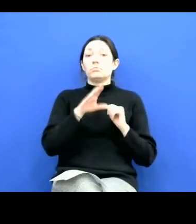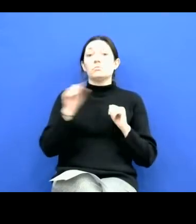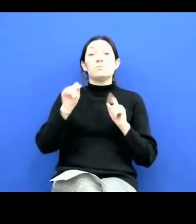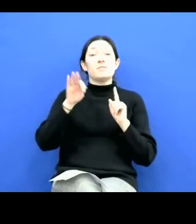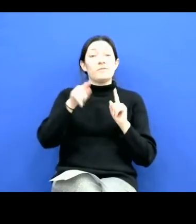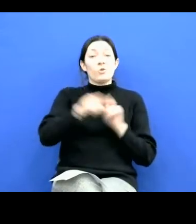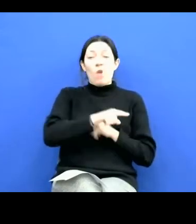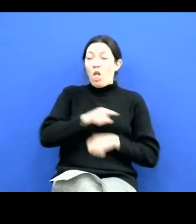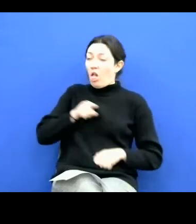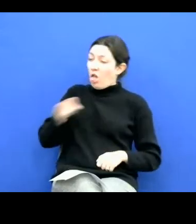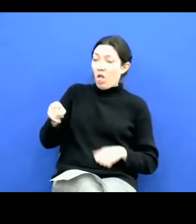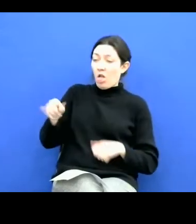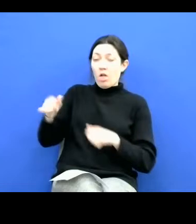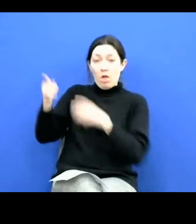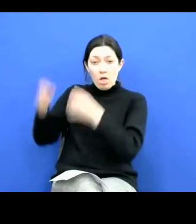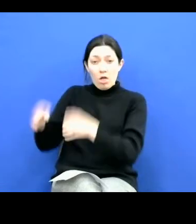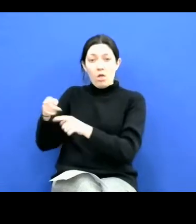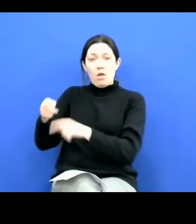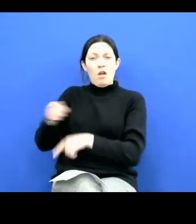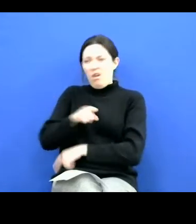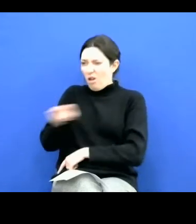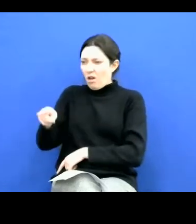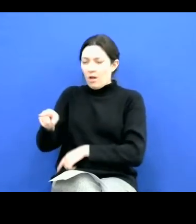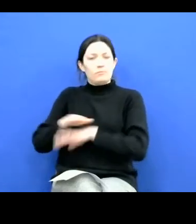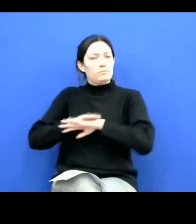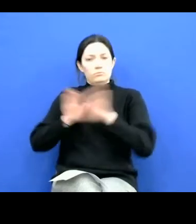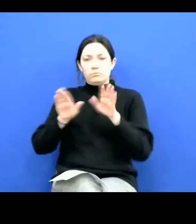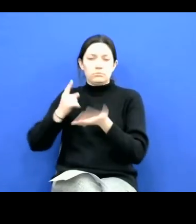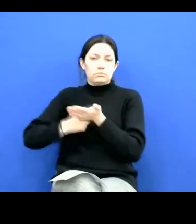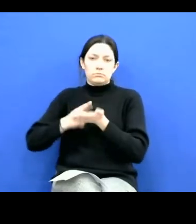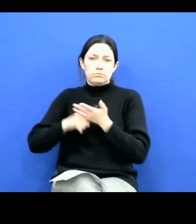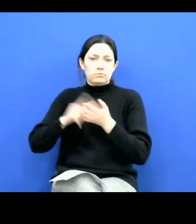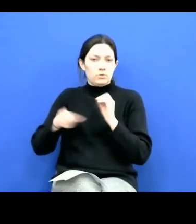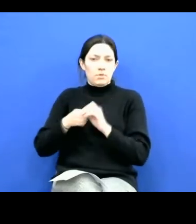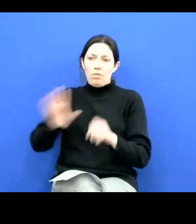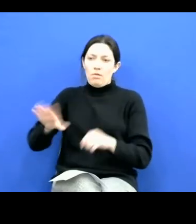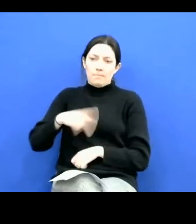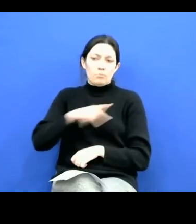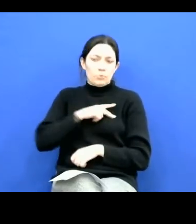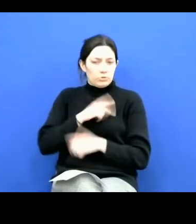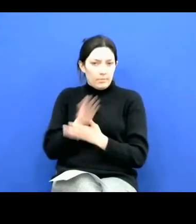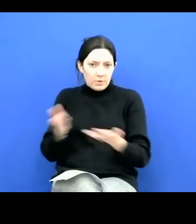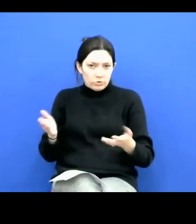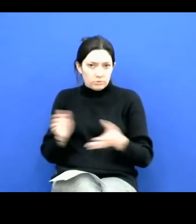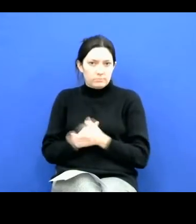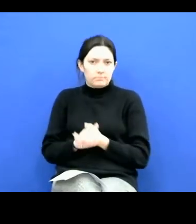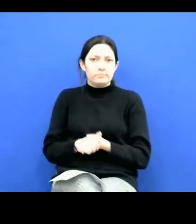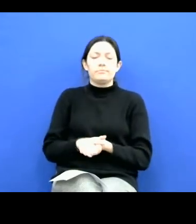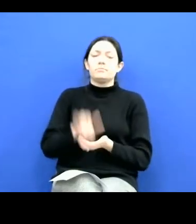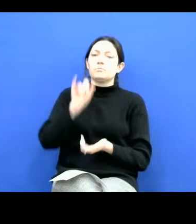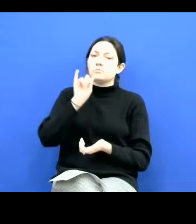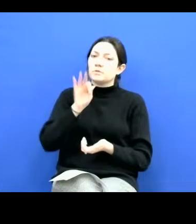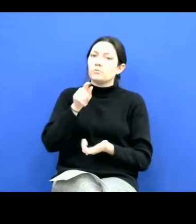individual, we do not have discussions, for instance, of personnel matters or stuff like that. If you need to talk